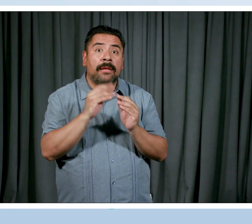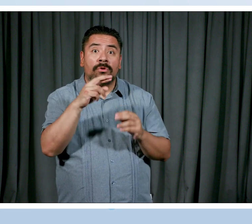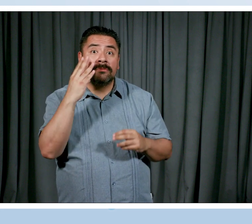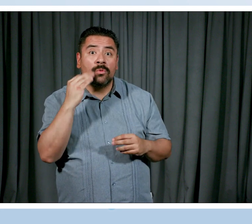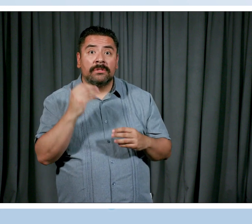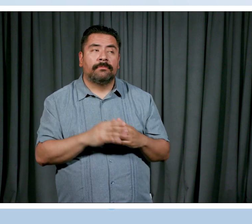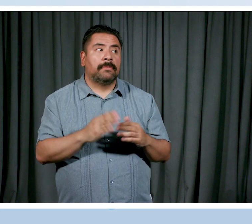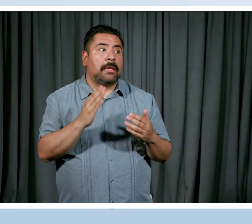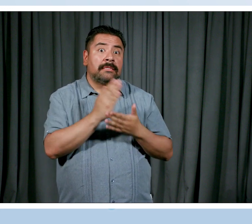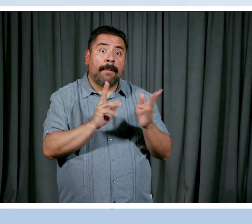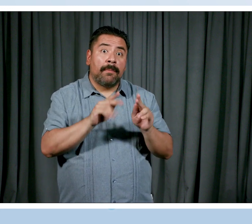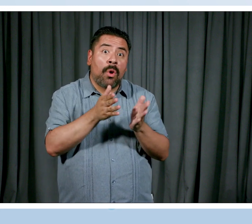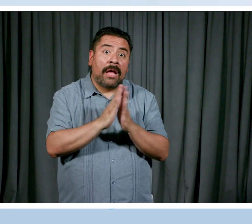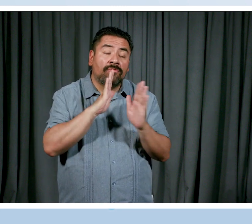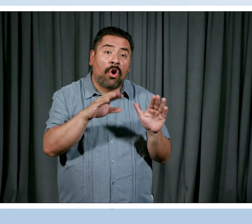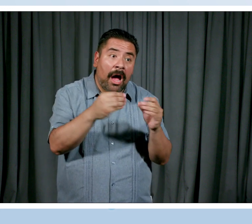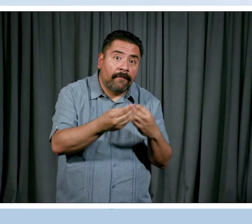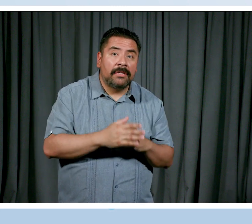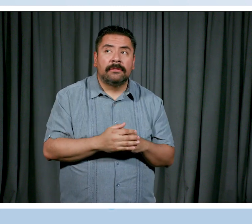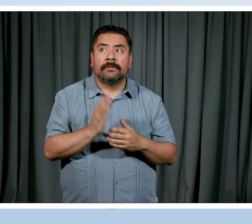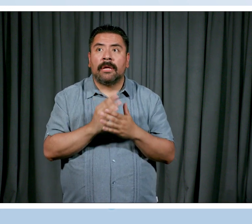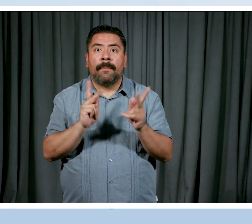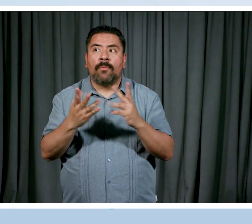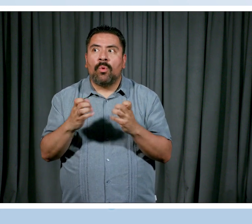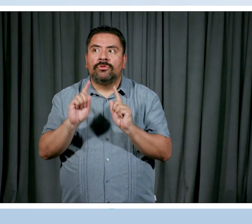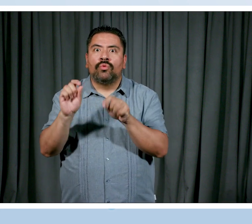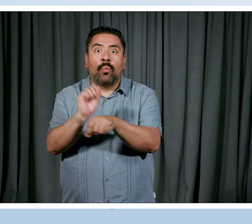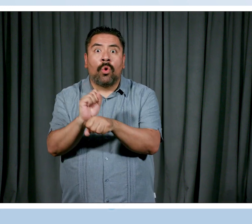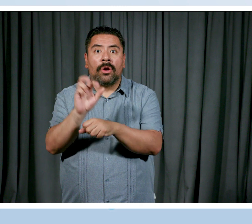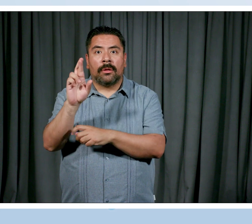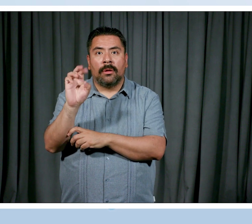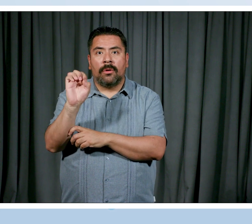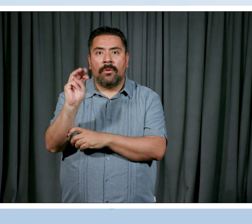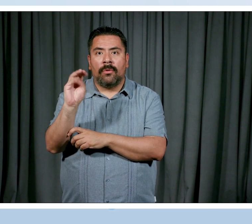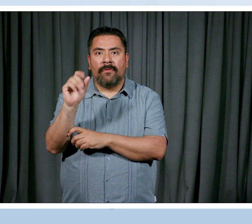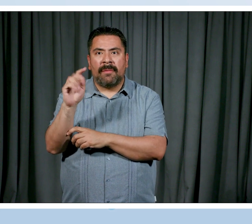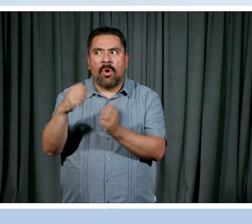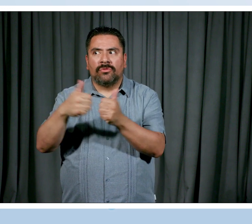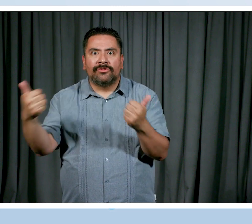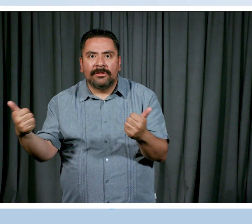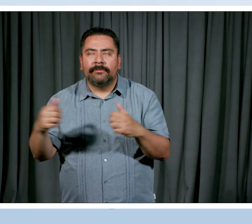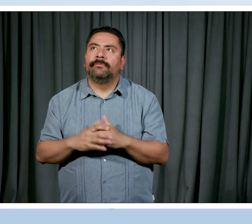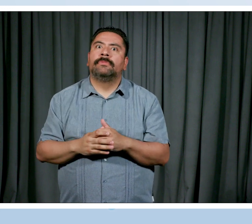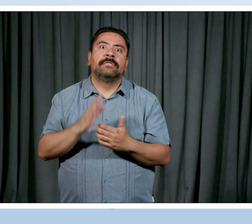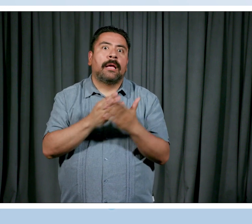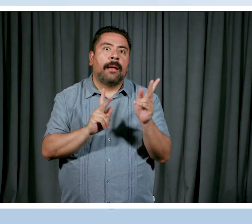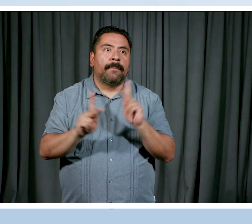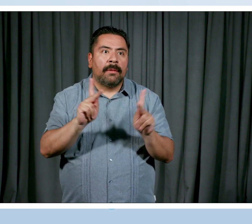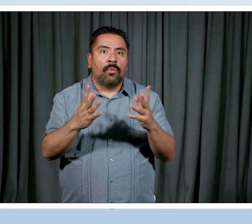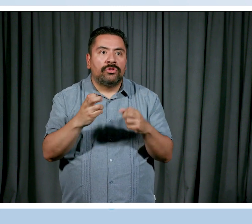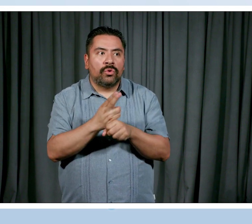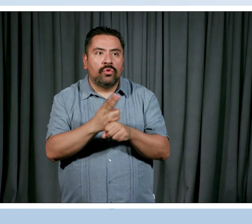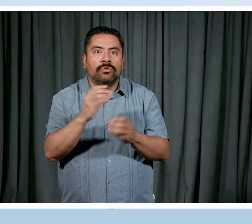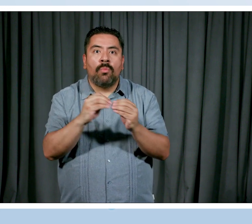want an office. Some people want accommodations to work remote. Some people want accommodations about being able to utilize more time